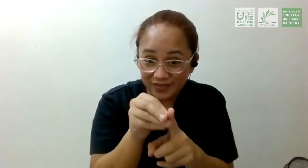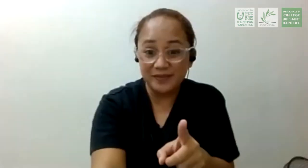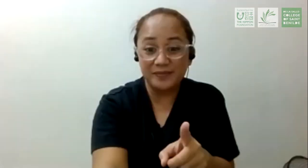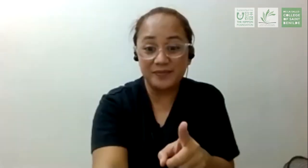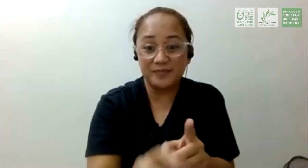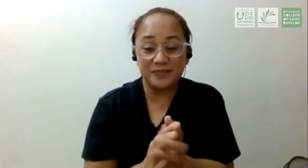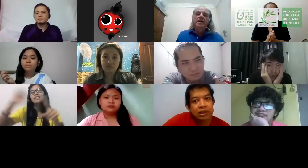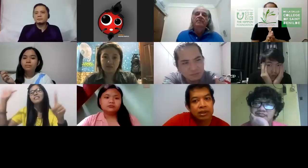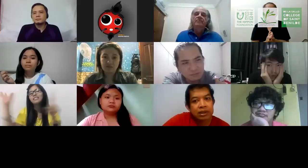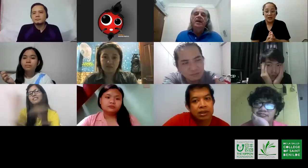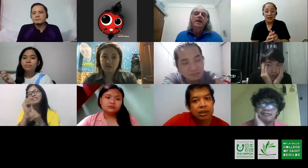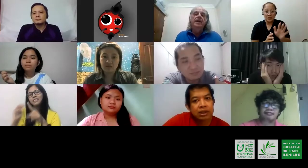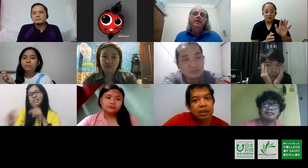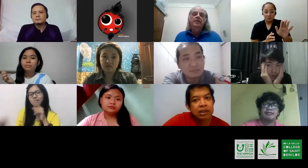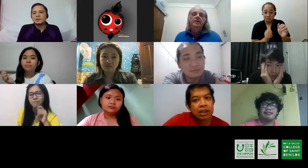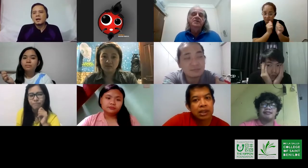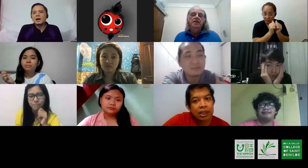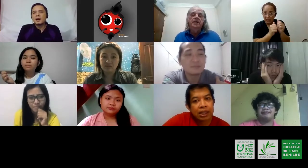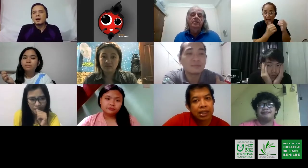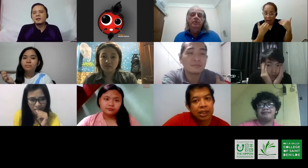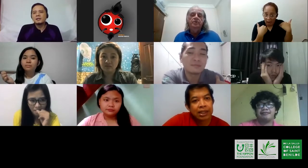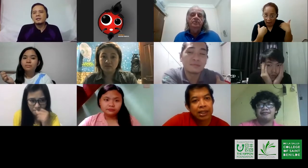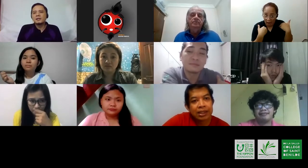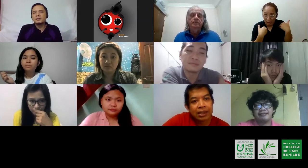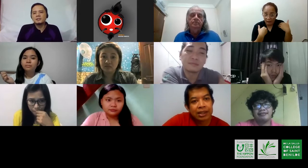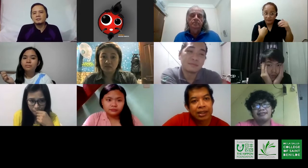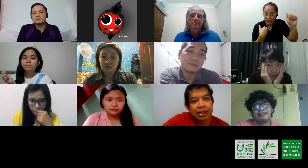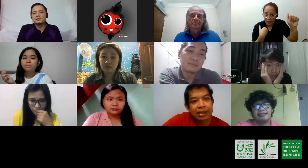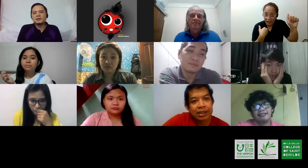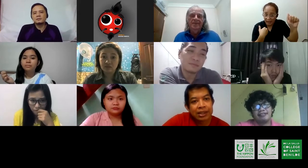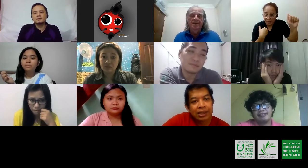will they have A, a sign language, deaf culture. Okay.